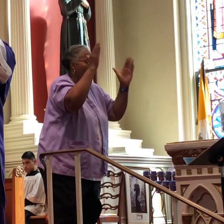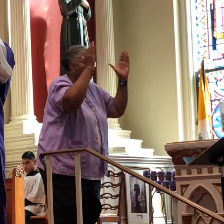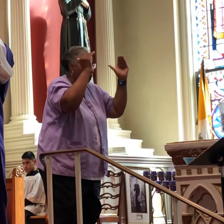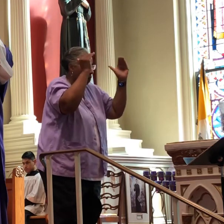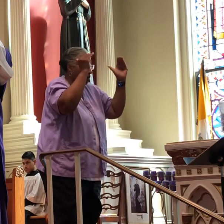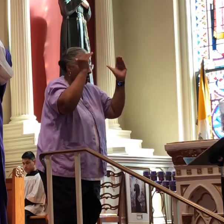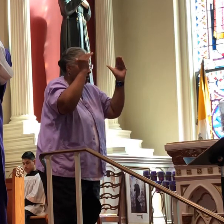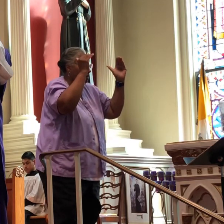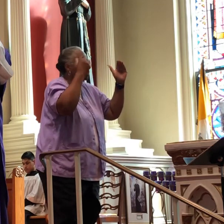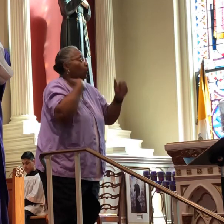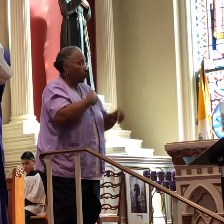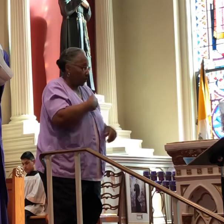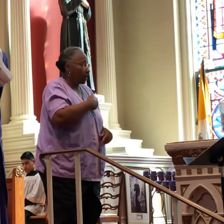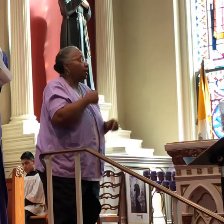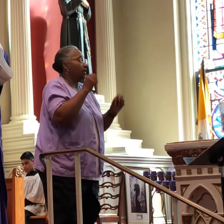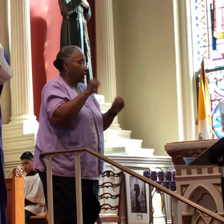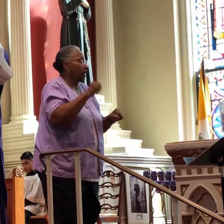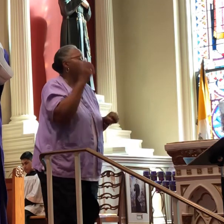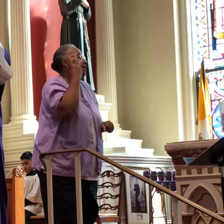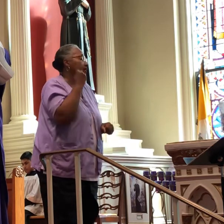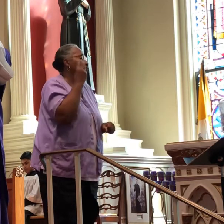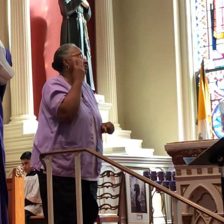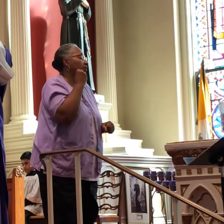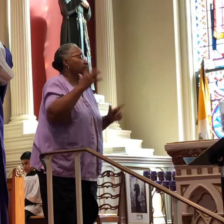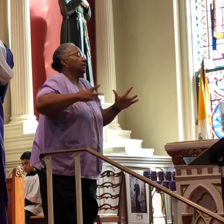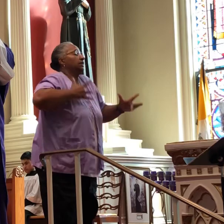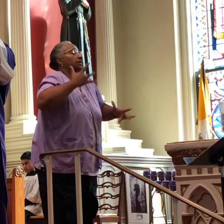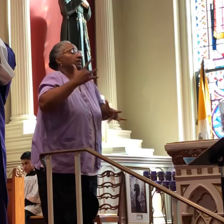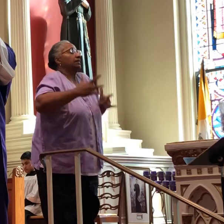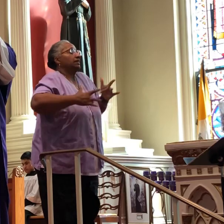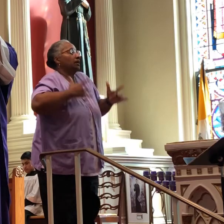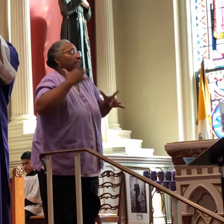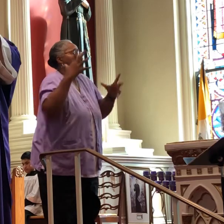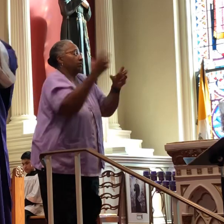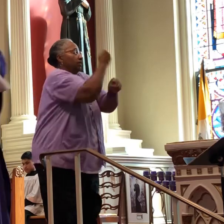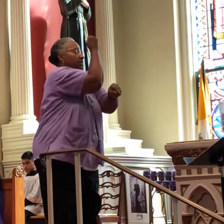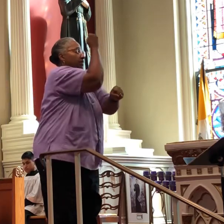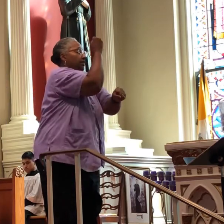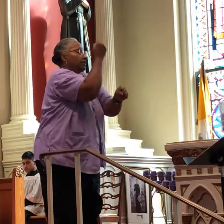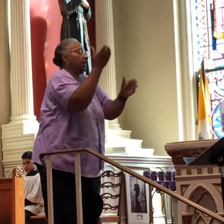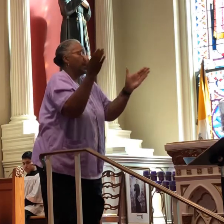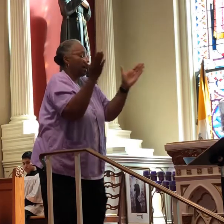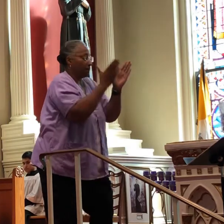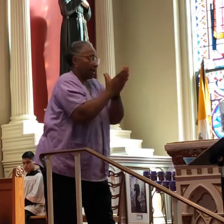will experience the ecstasy of victory. Amen.